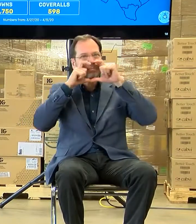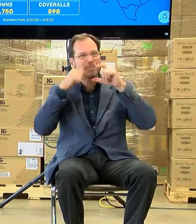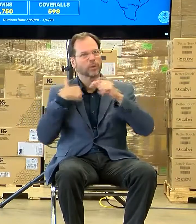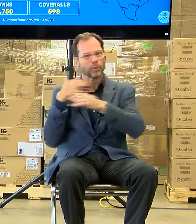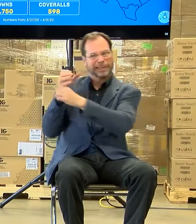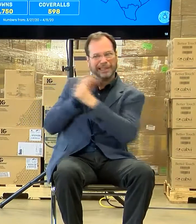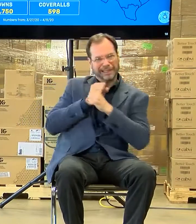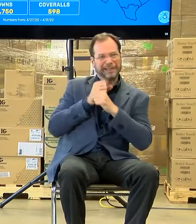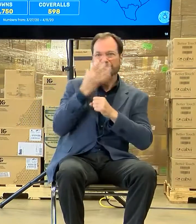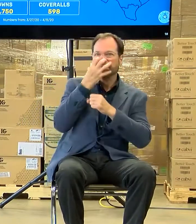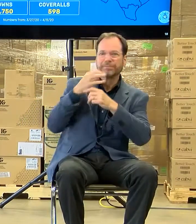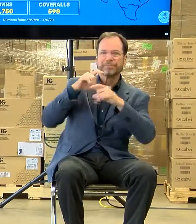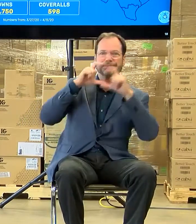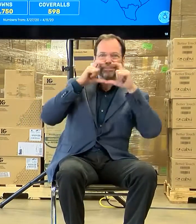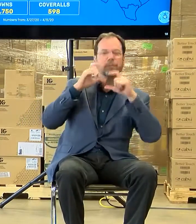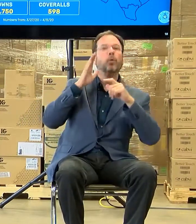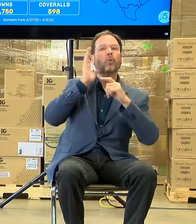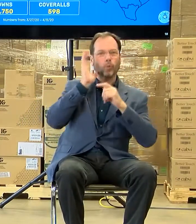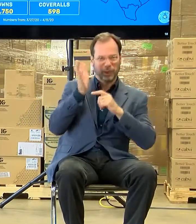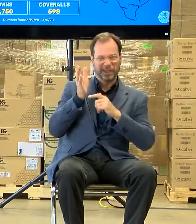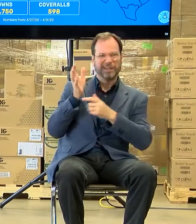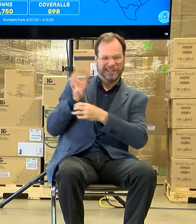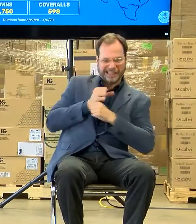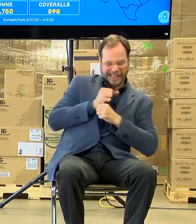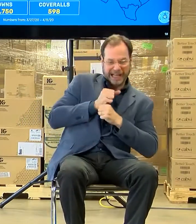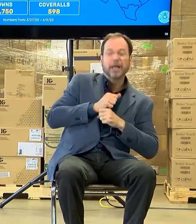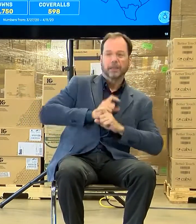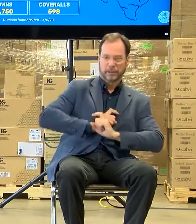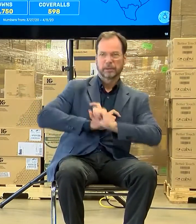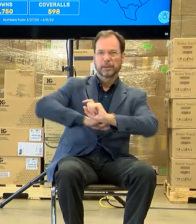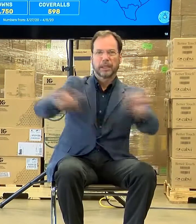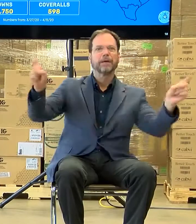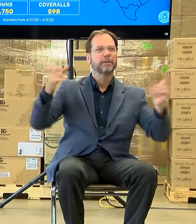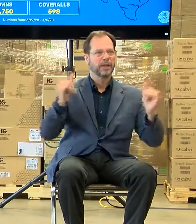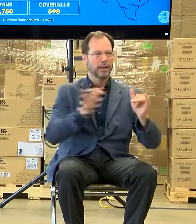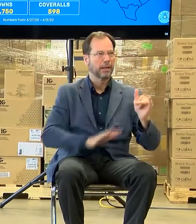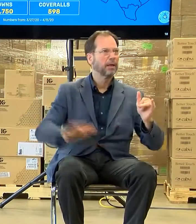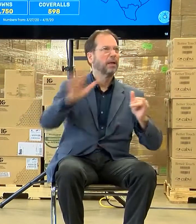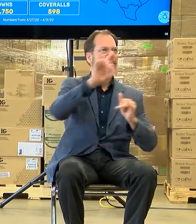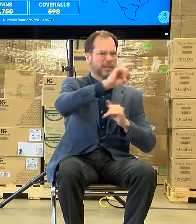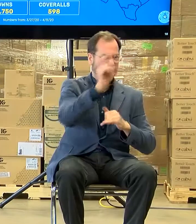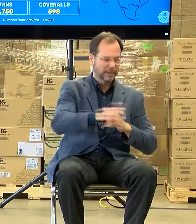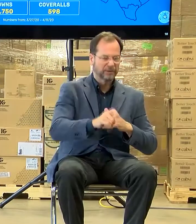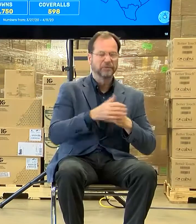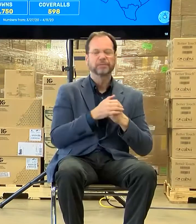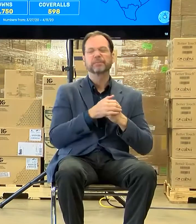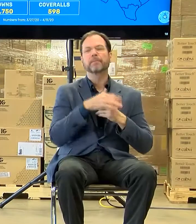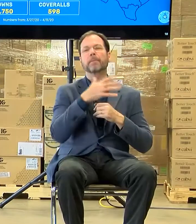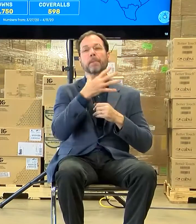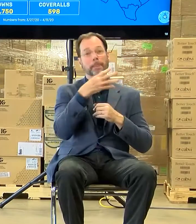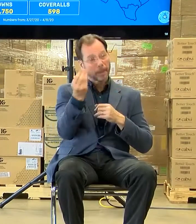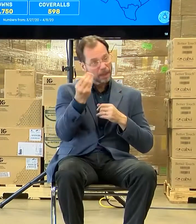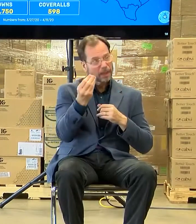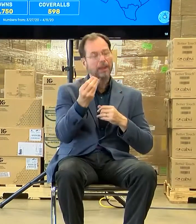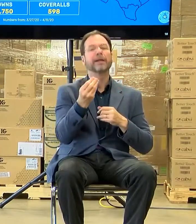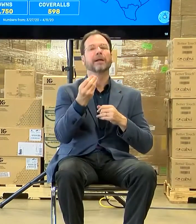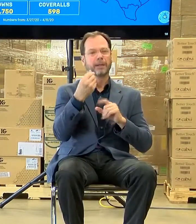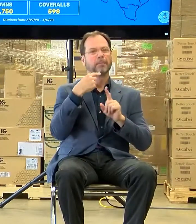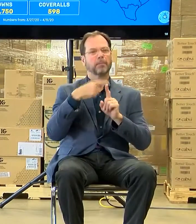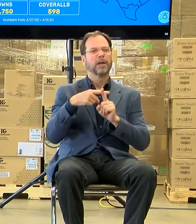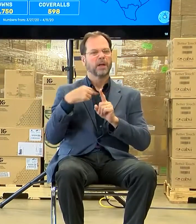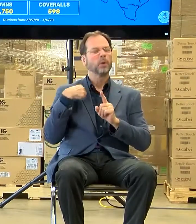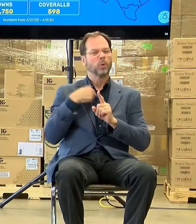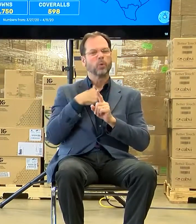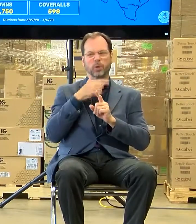that we will be distributing beginning today across the entire state of Texas, in addition to those that will be coming